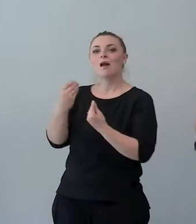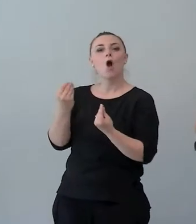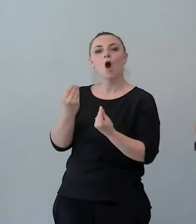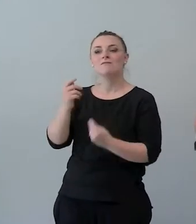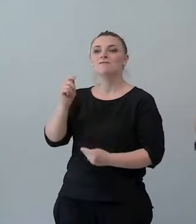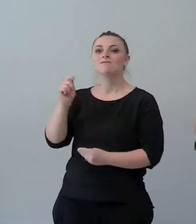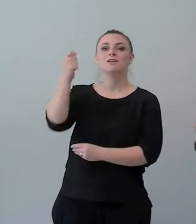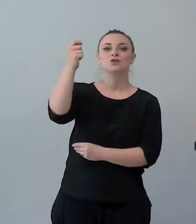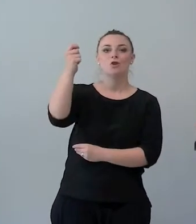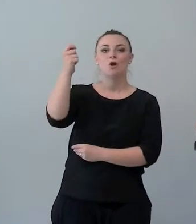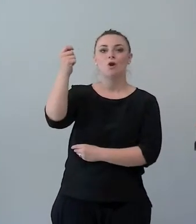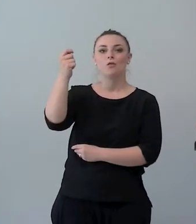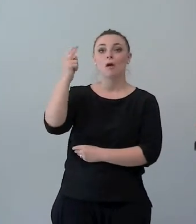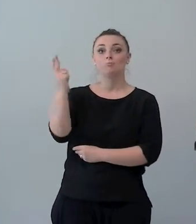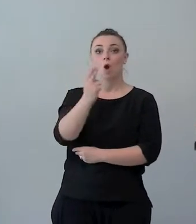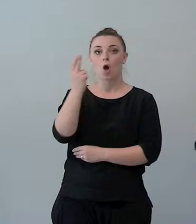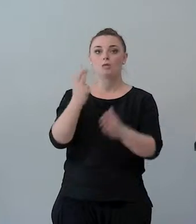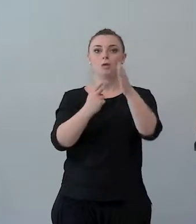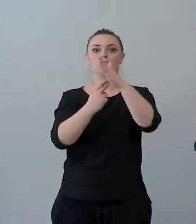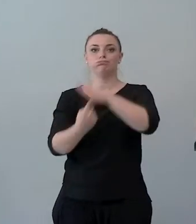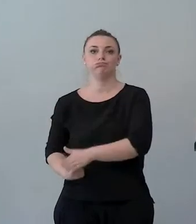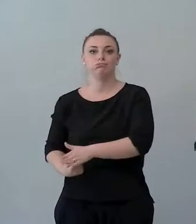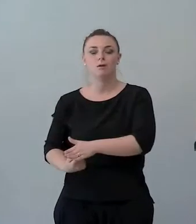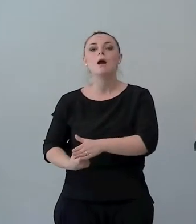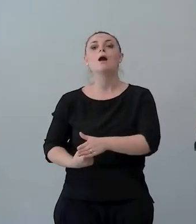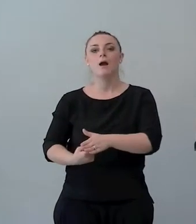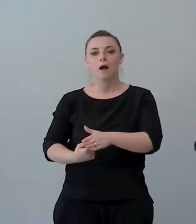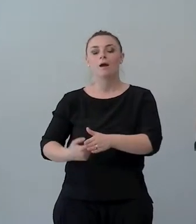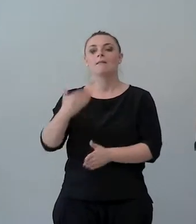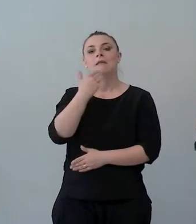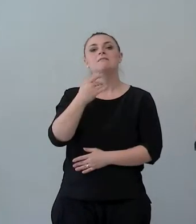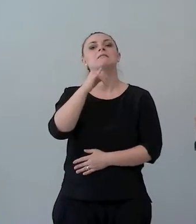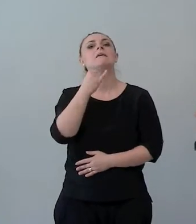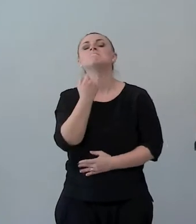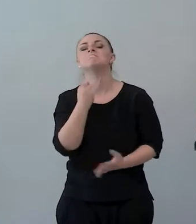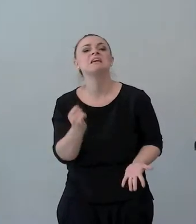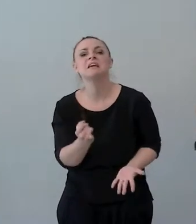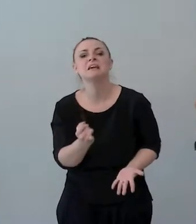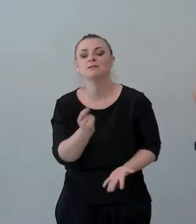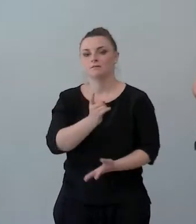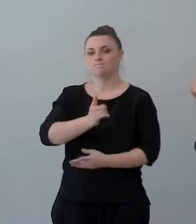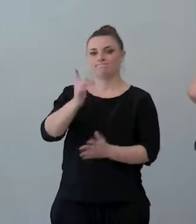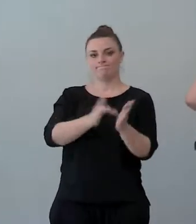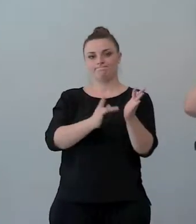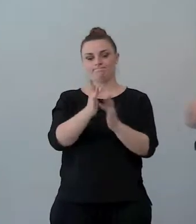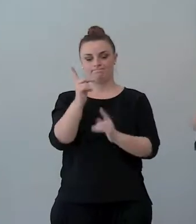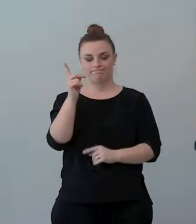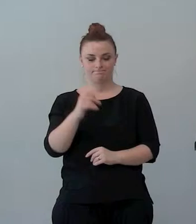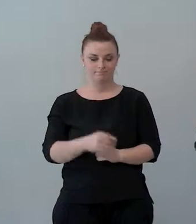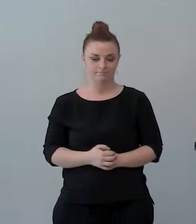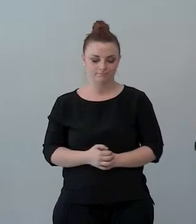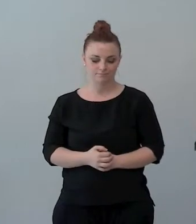morte per mezzo di Gesù Cristo. How do we know that? It's Paul that in the